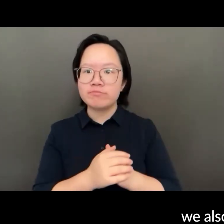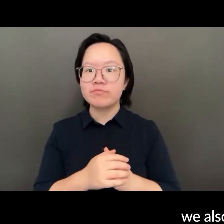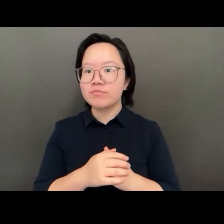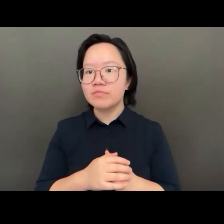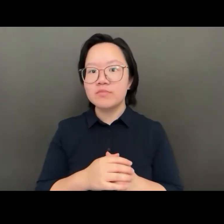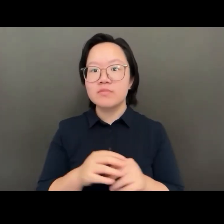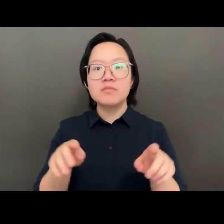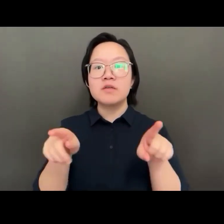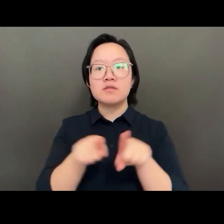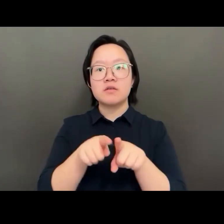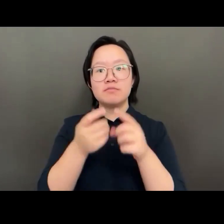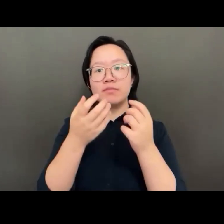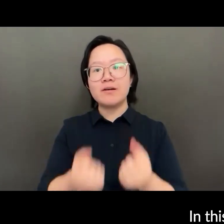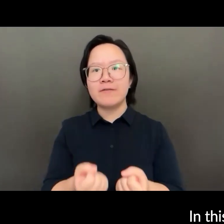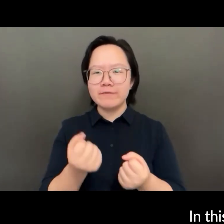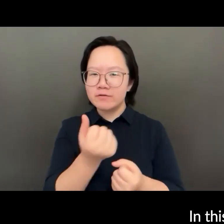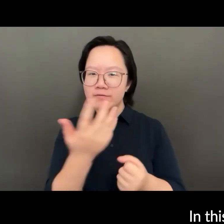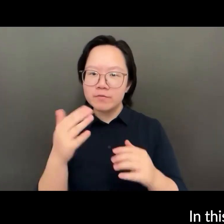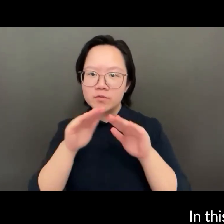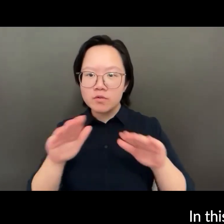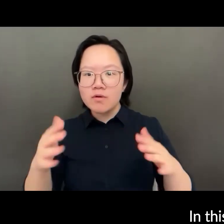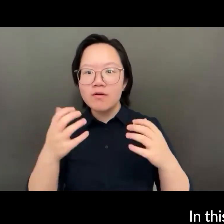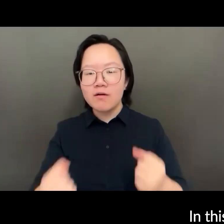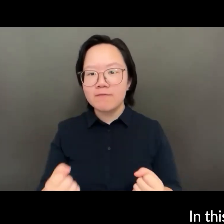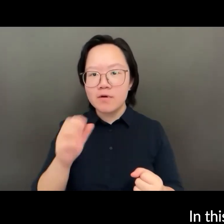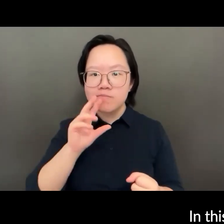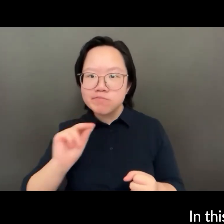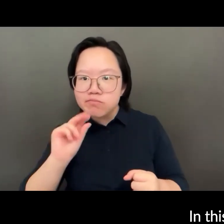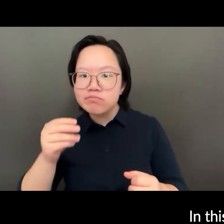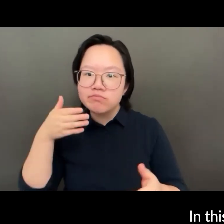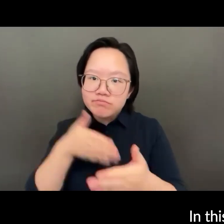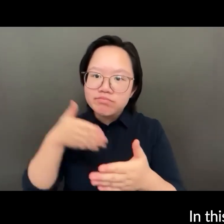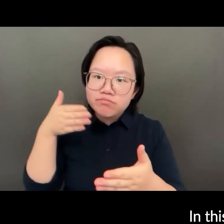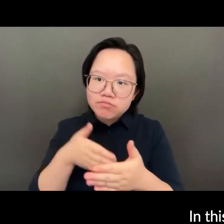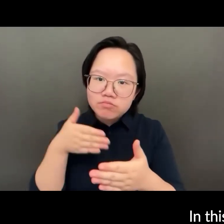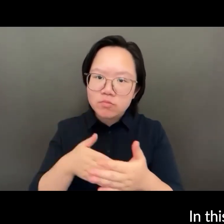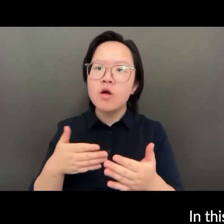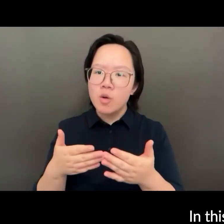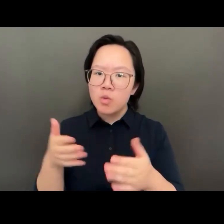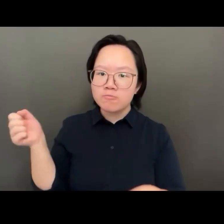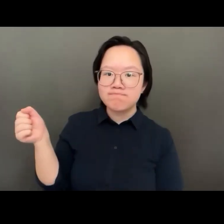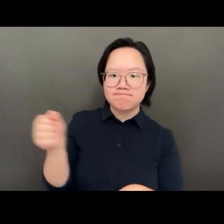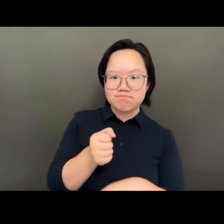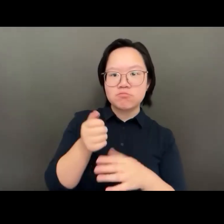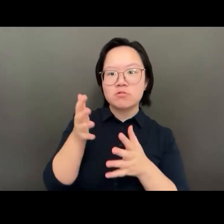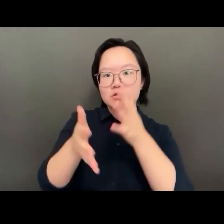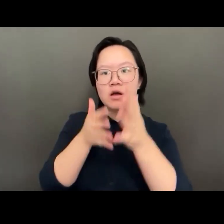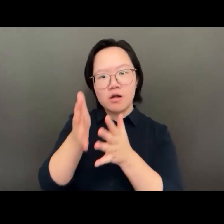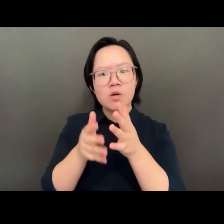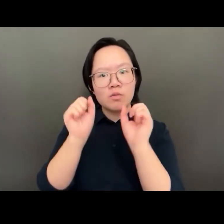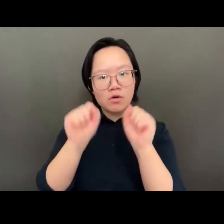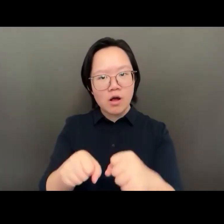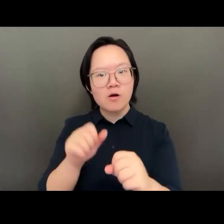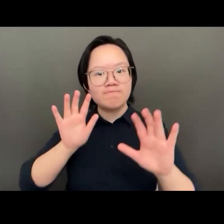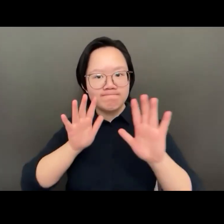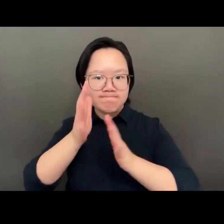as well. In this all process, parents and caretakers are not just